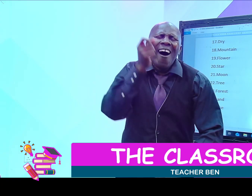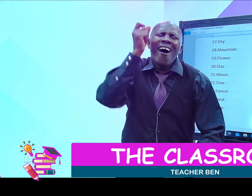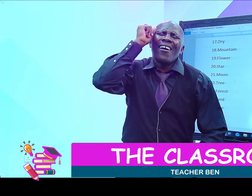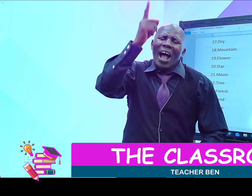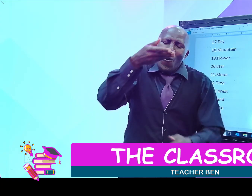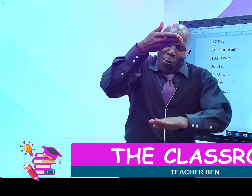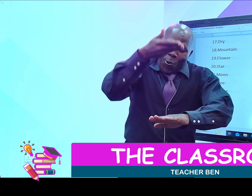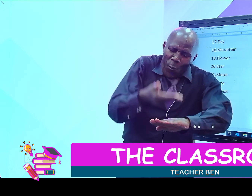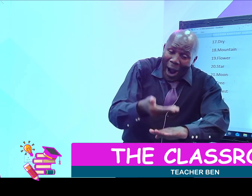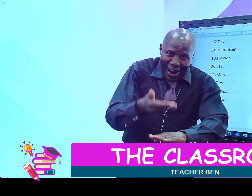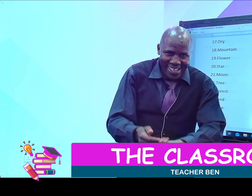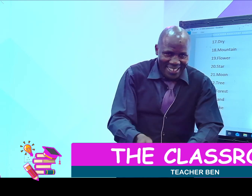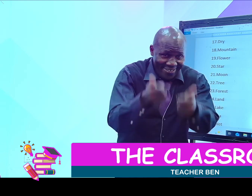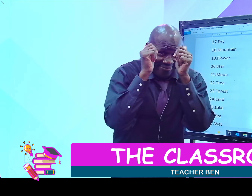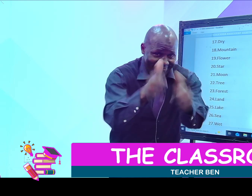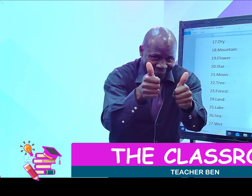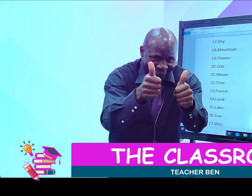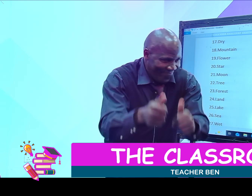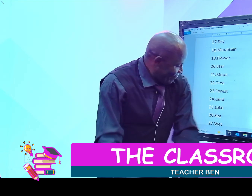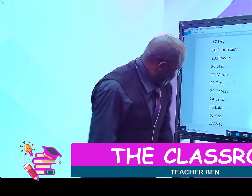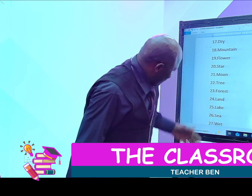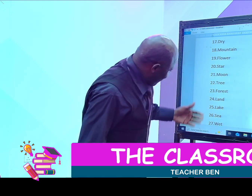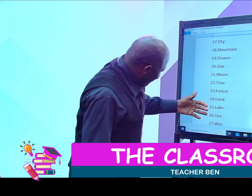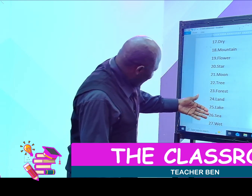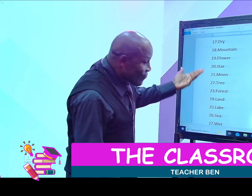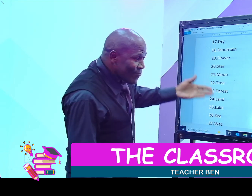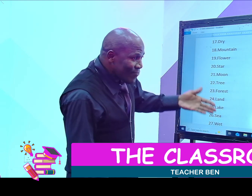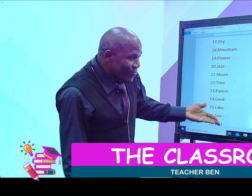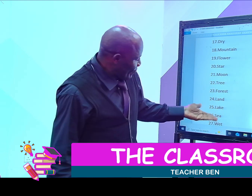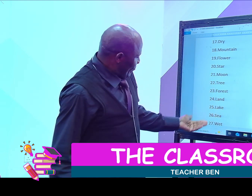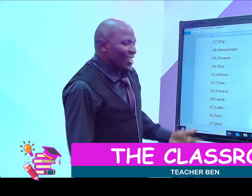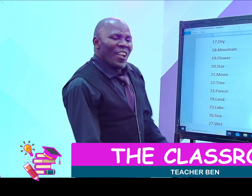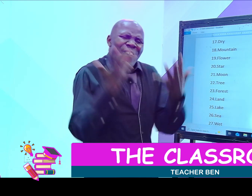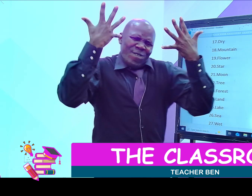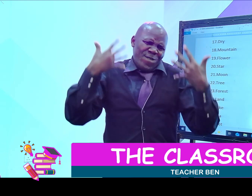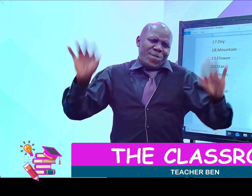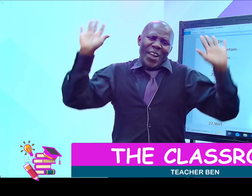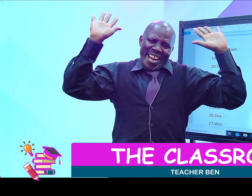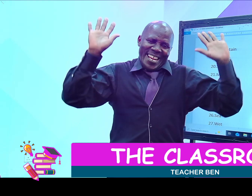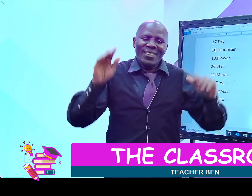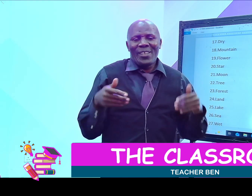it's the way you feel to see if it's wet. That is why we sign it that way. That is